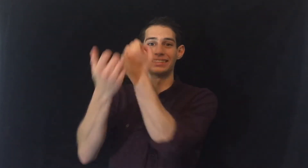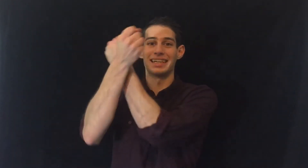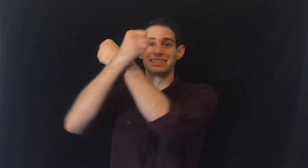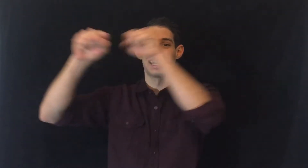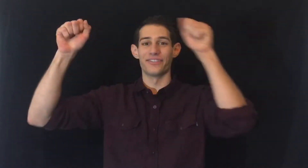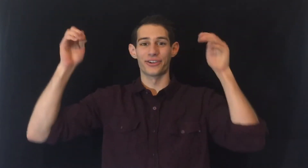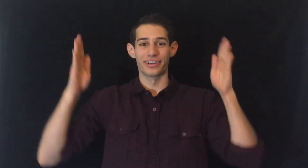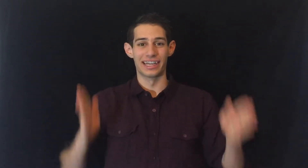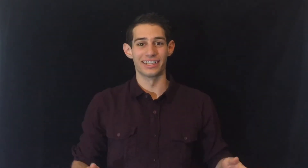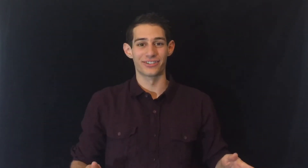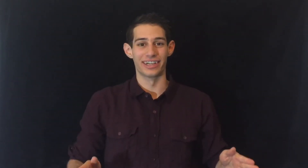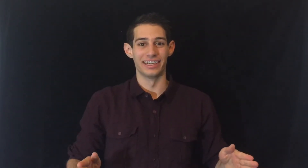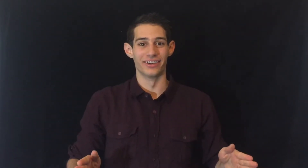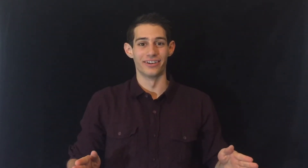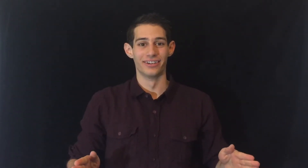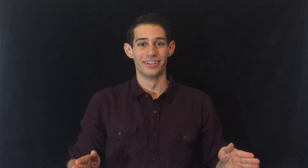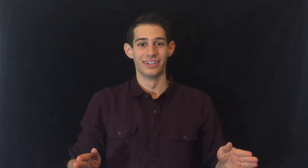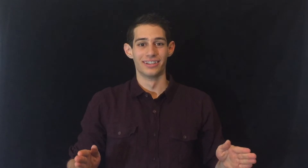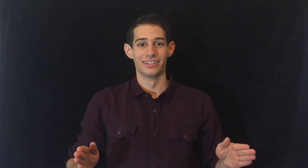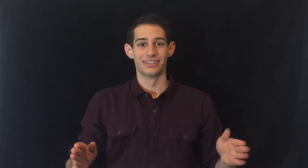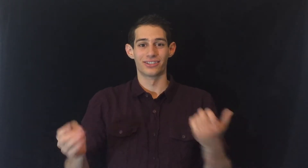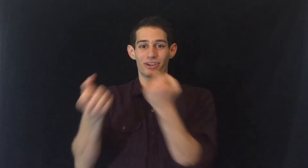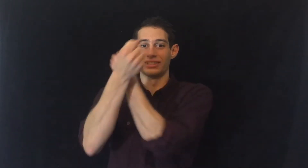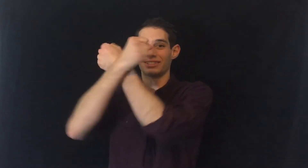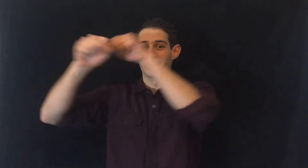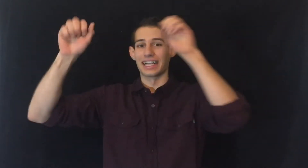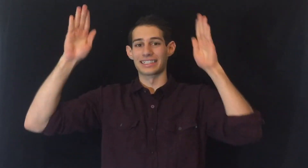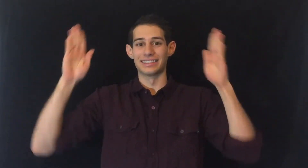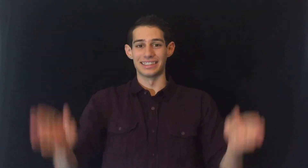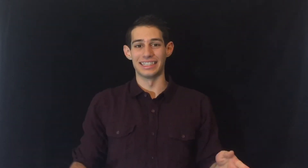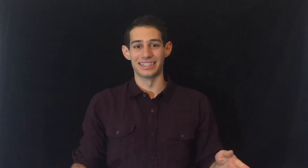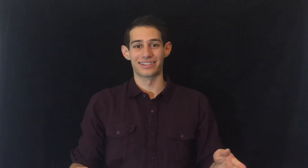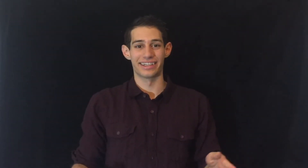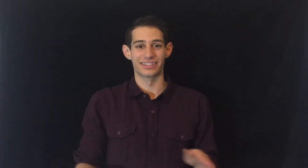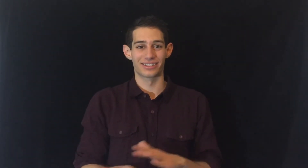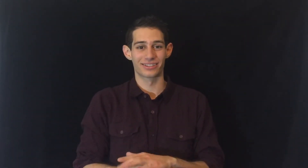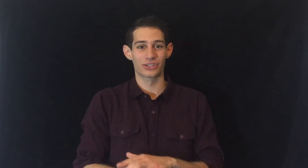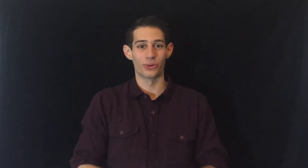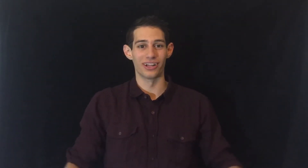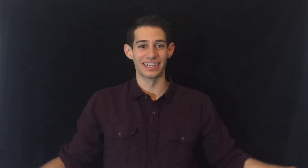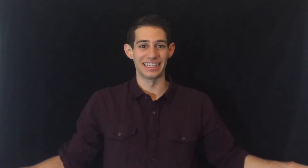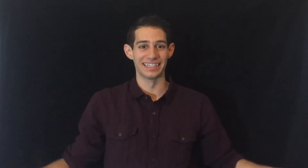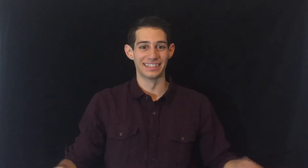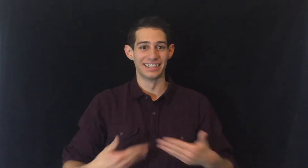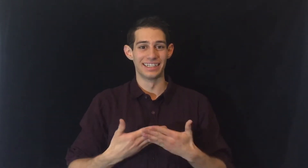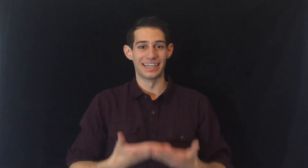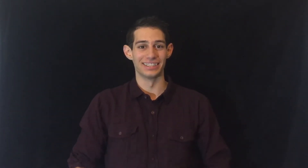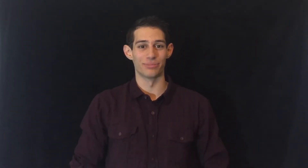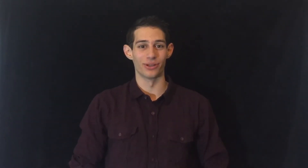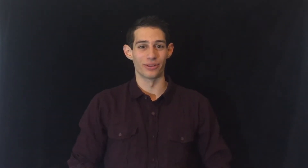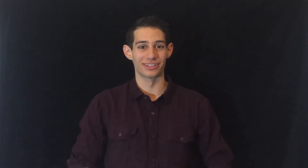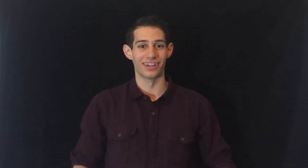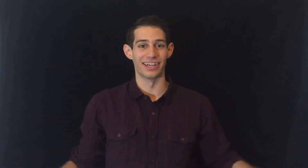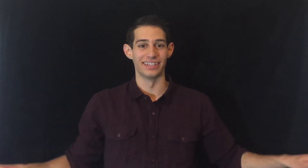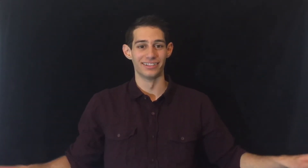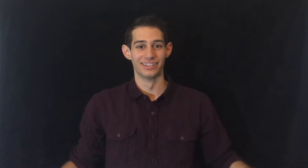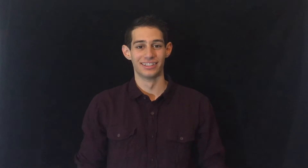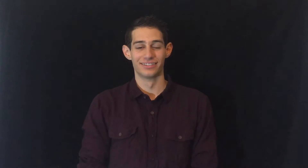sign Savior, it ends right here. So just so you guys could see, because quality ends below this line.